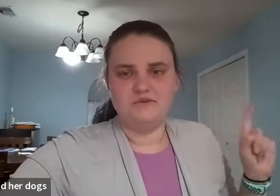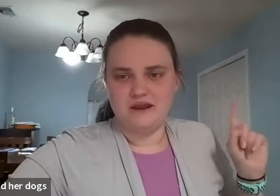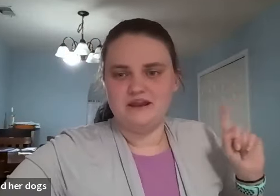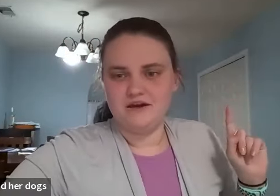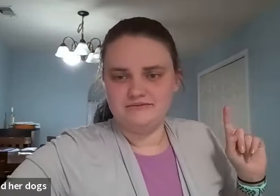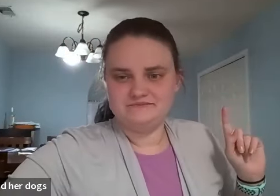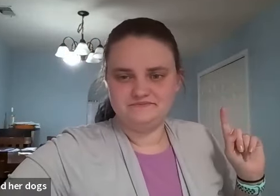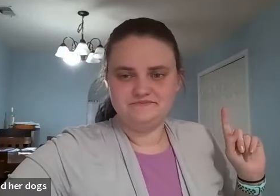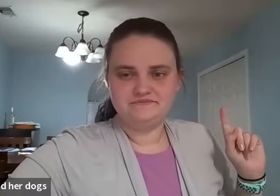way to go.